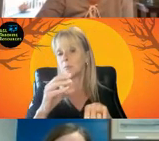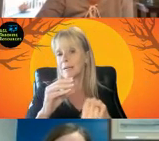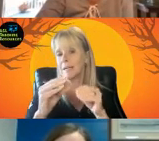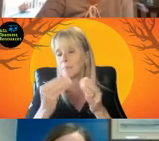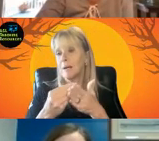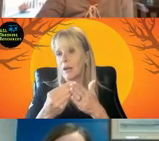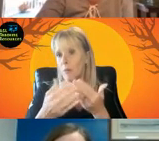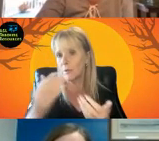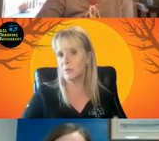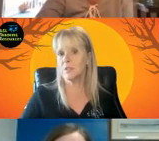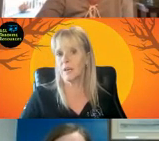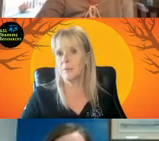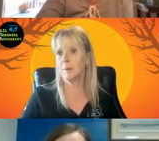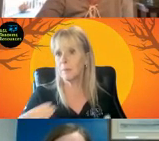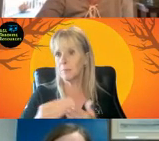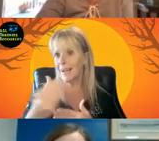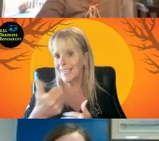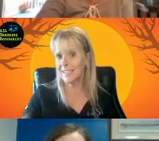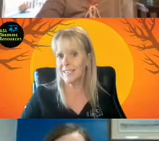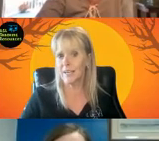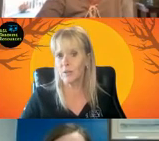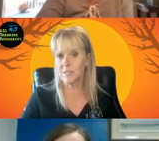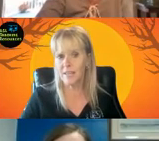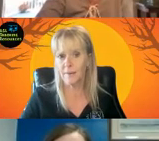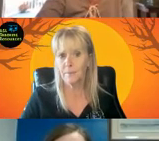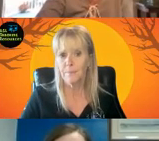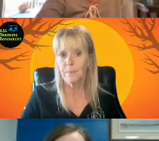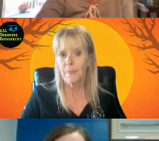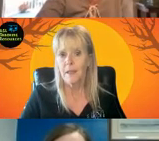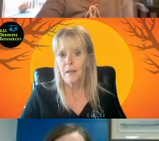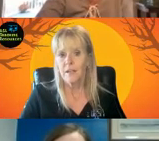doubles your money almost to be able to buy anything